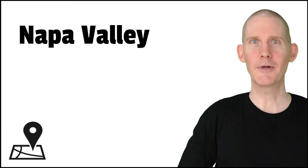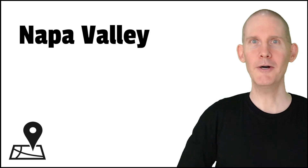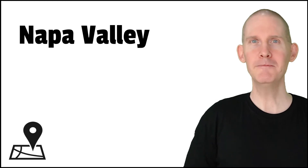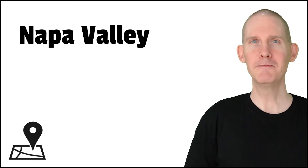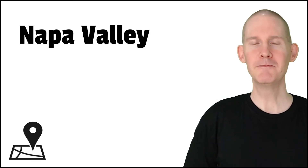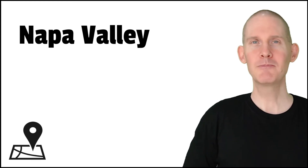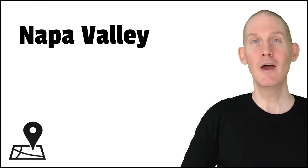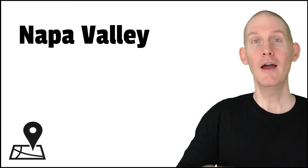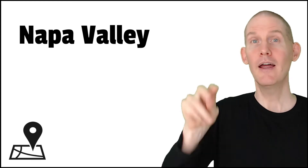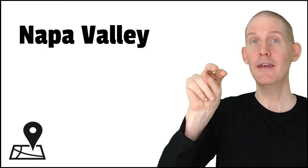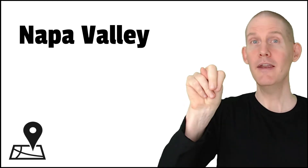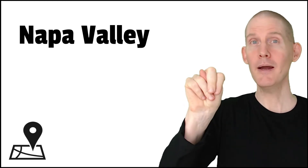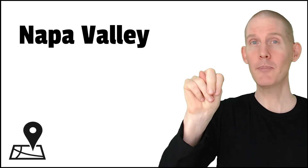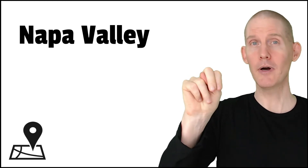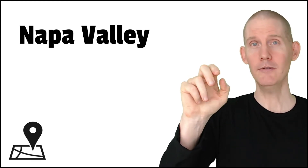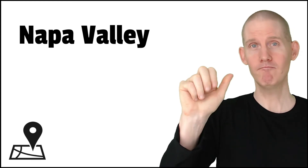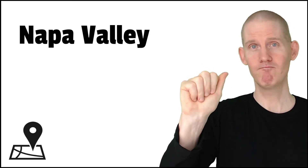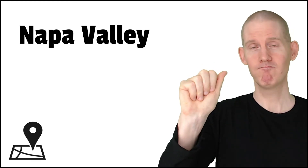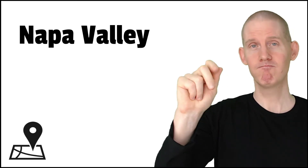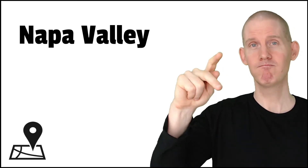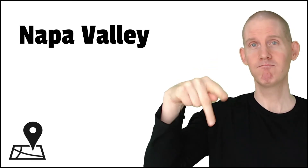go. Napa